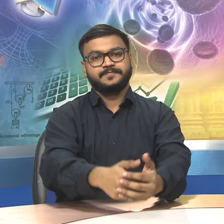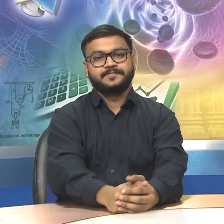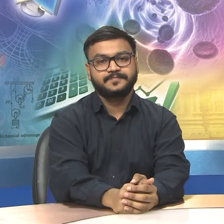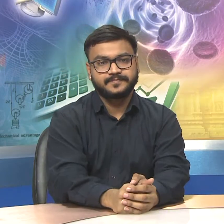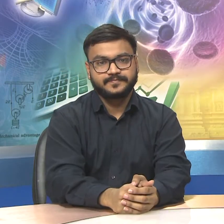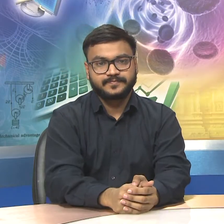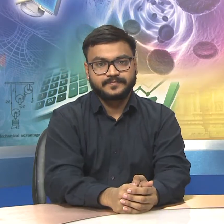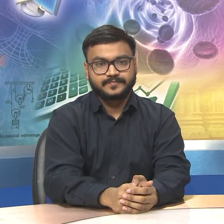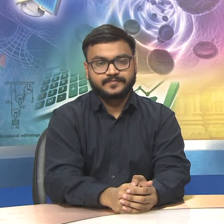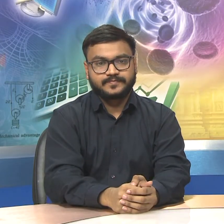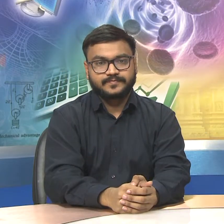It's called a hand shape.